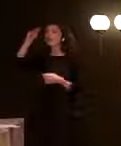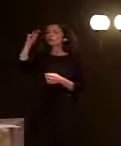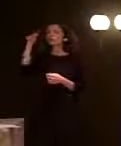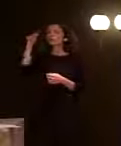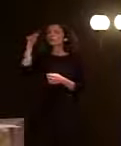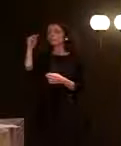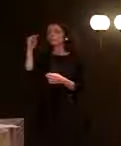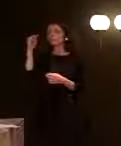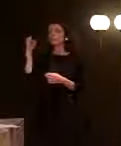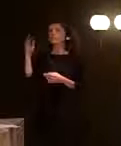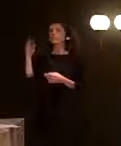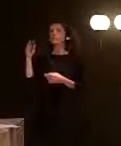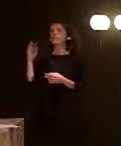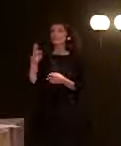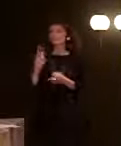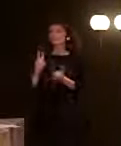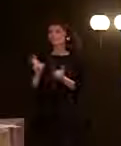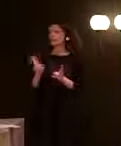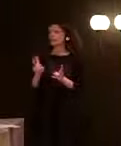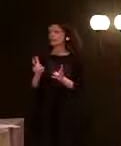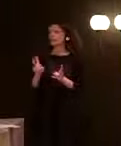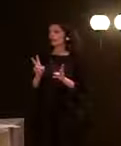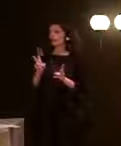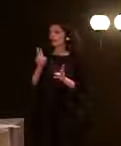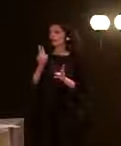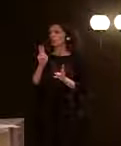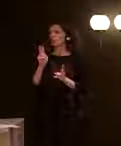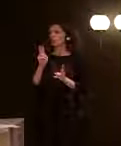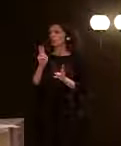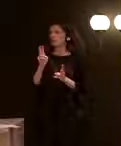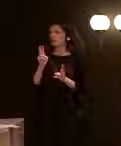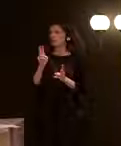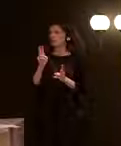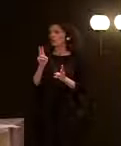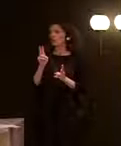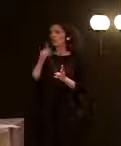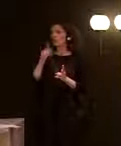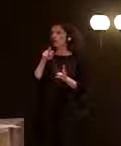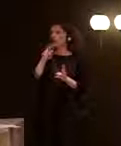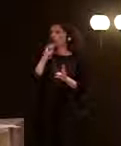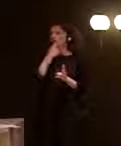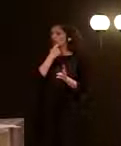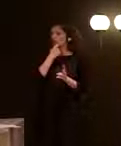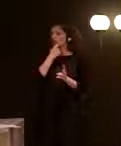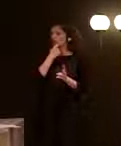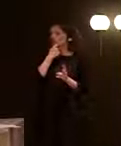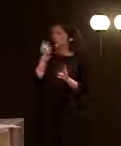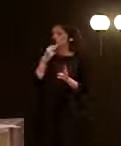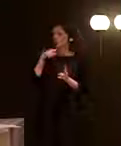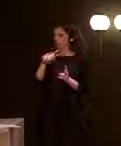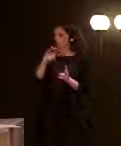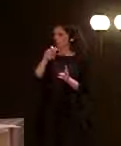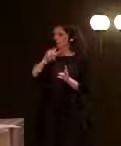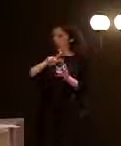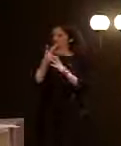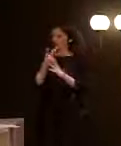is called Math Salamanders. They've got engaging activities for students, math activities for different ages and grade